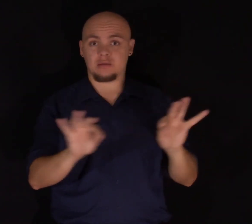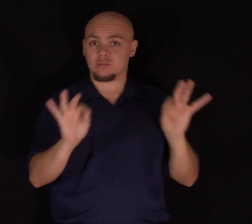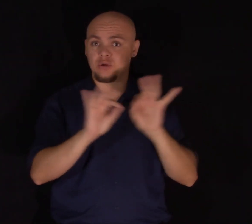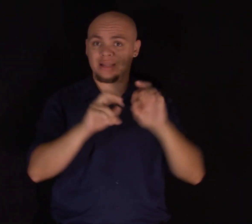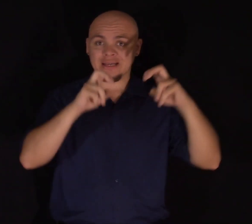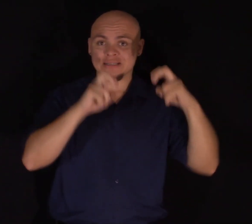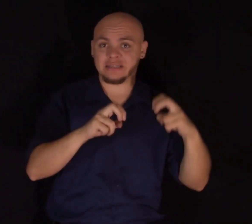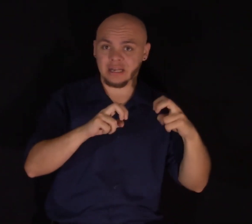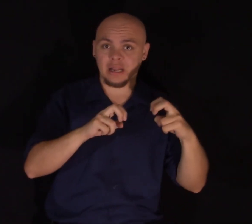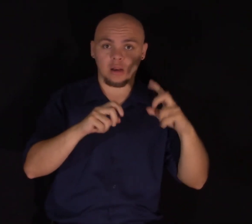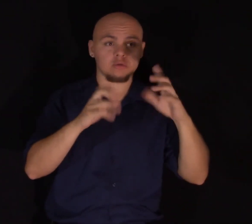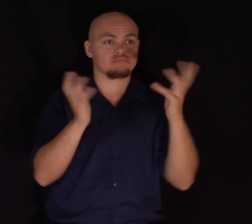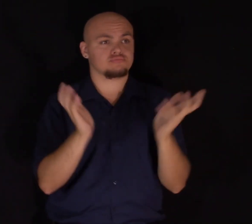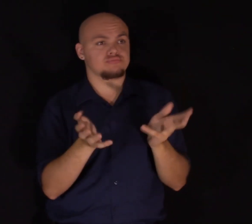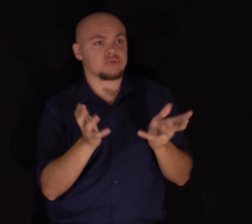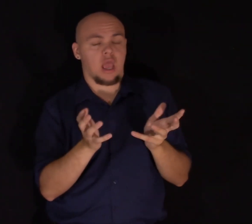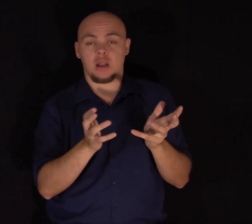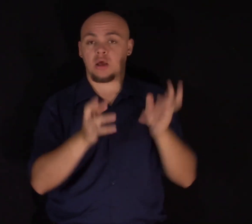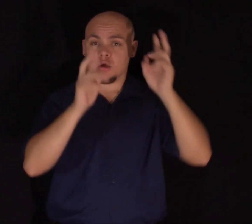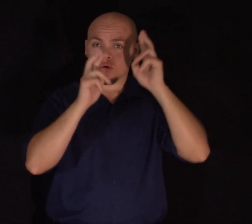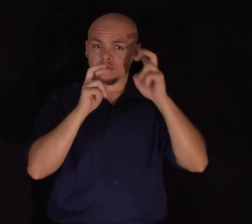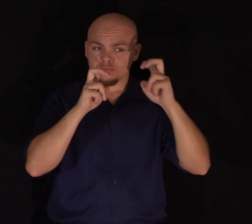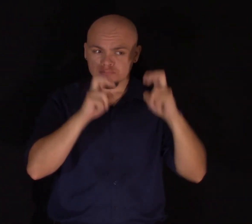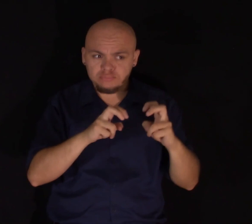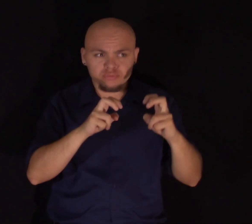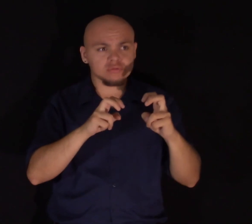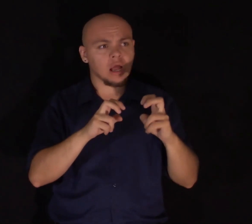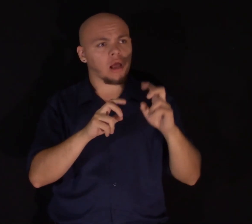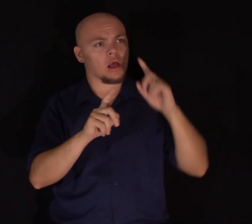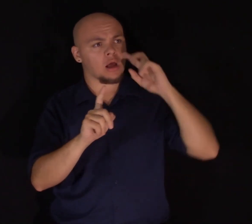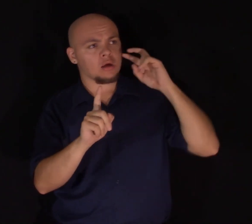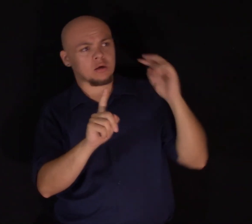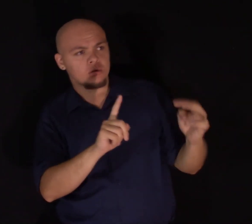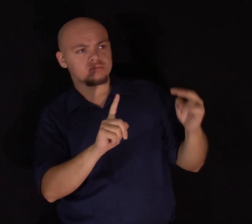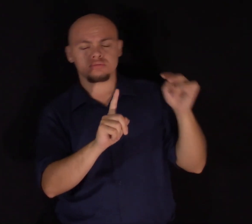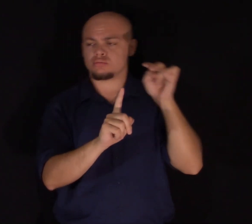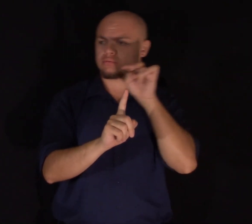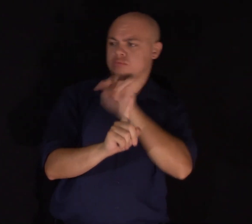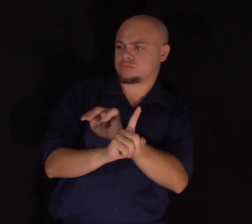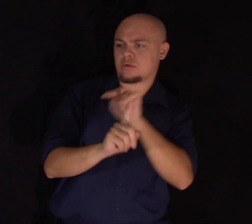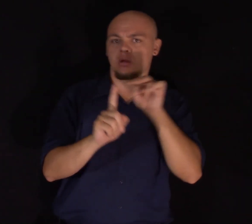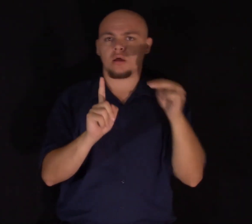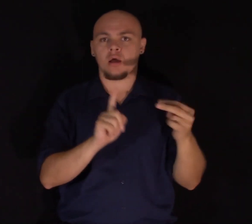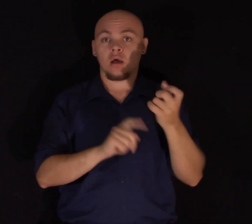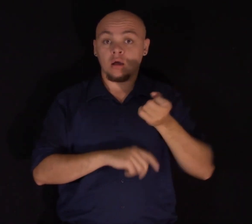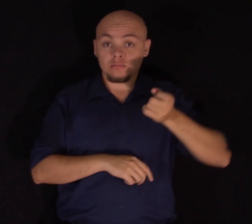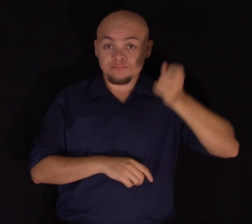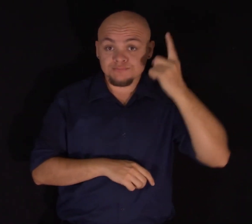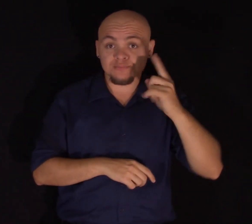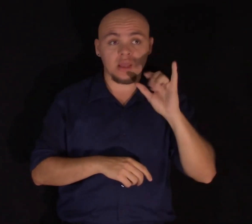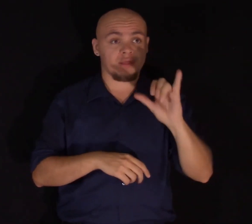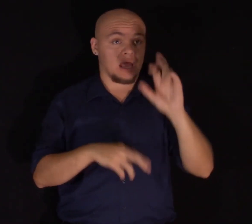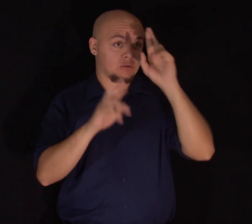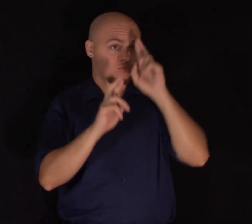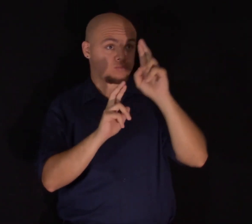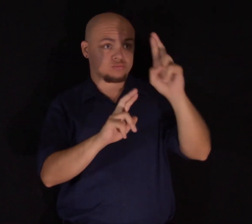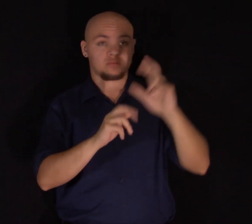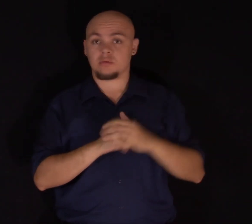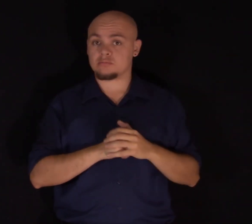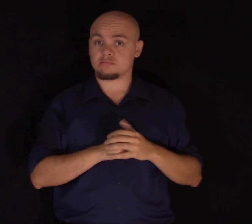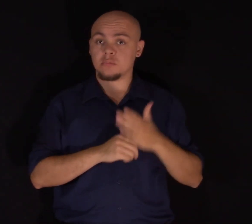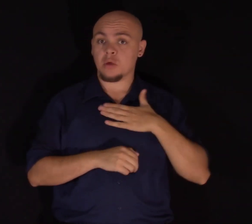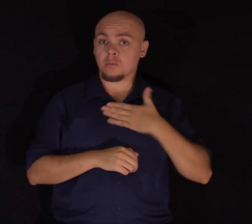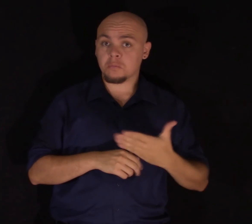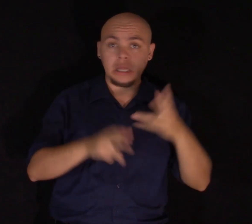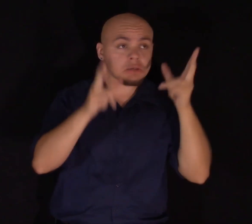not necessarily agreeing, but respecting each other to air their points of view. Because of that respect and my willingness to listen and